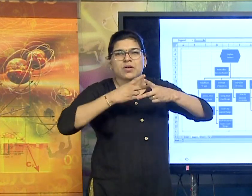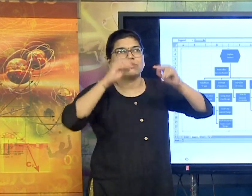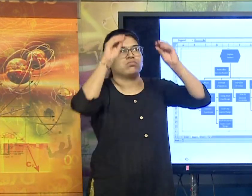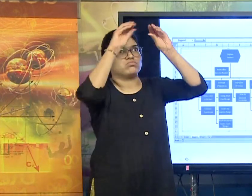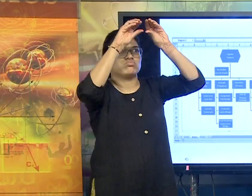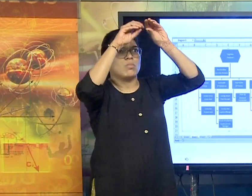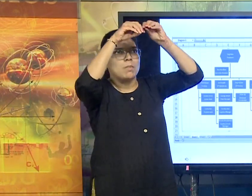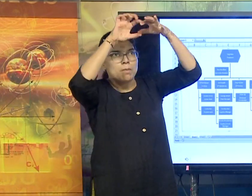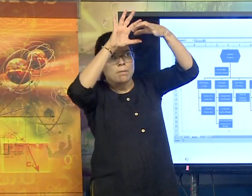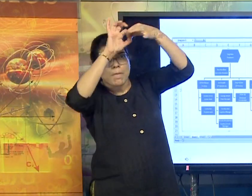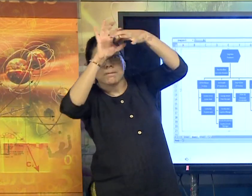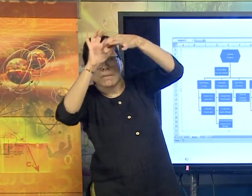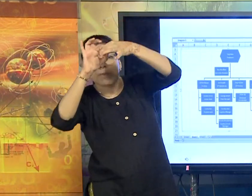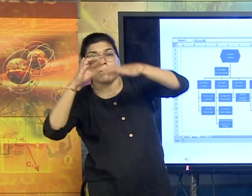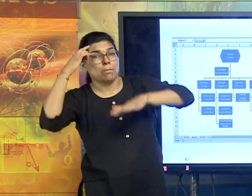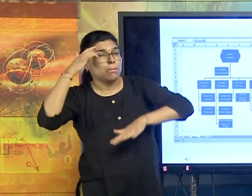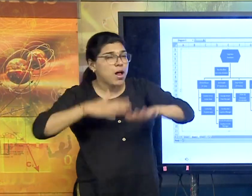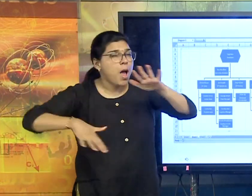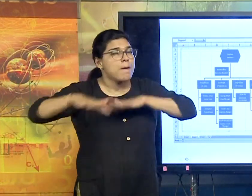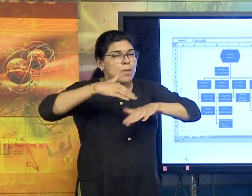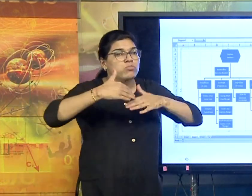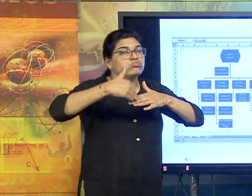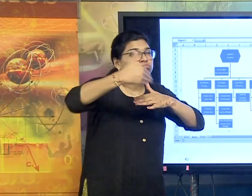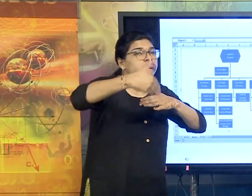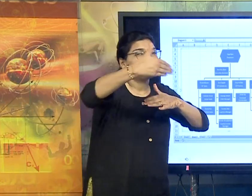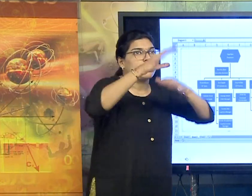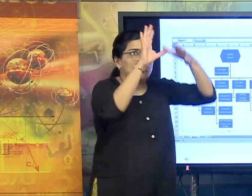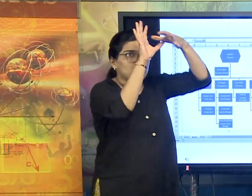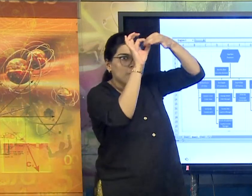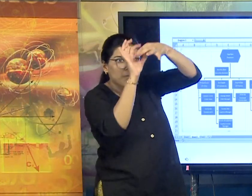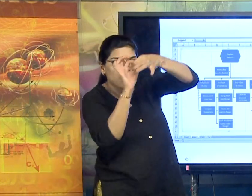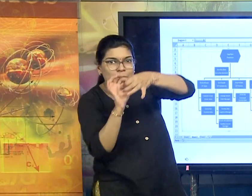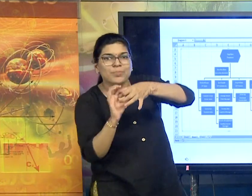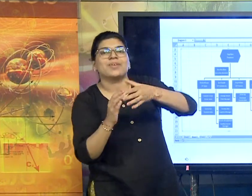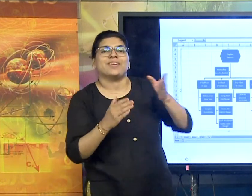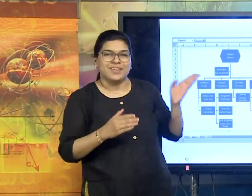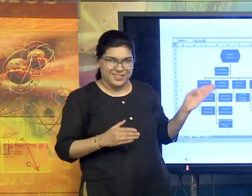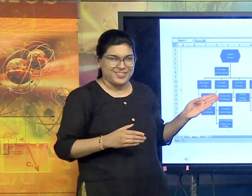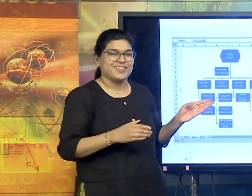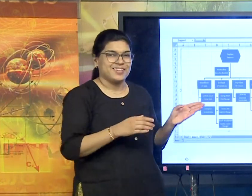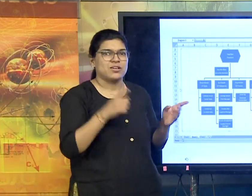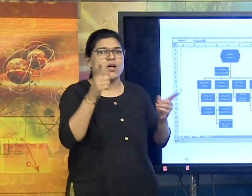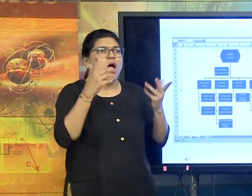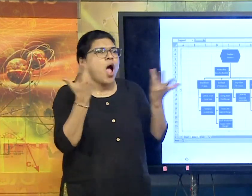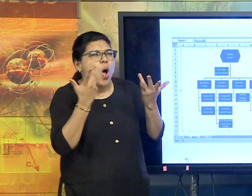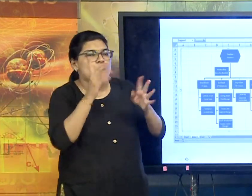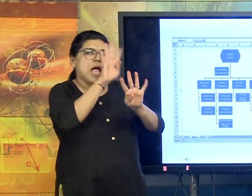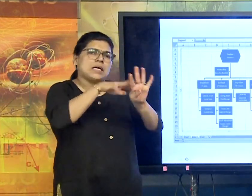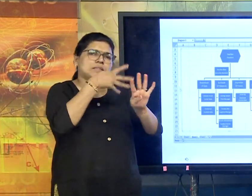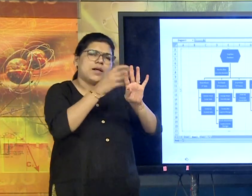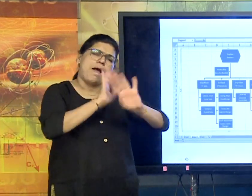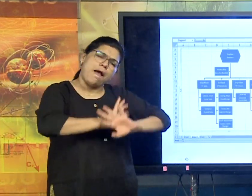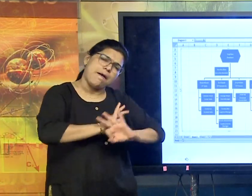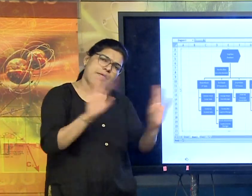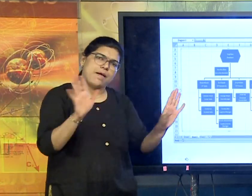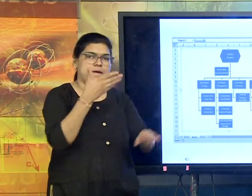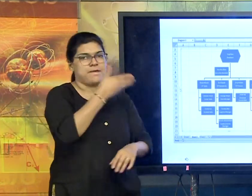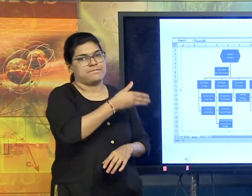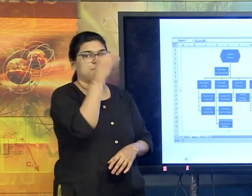or you have to present yourself in any seminar or any workshop, then people use this